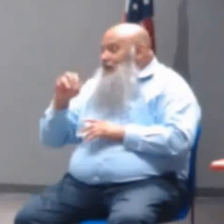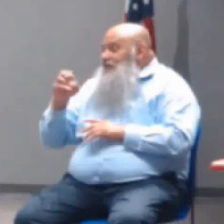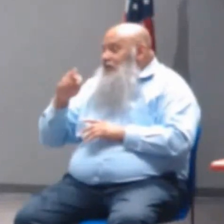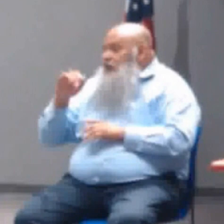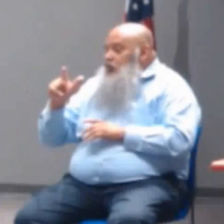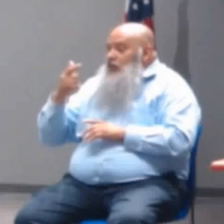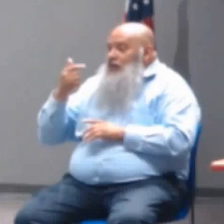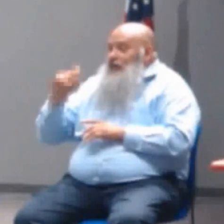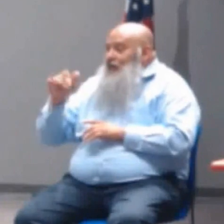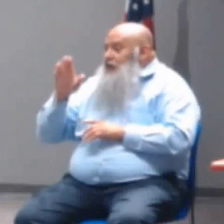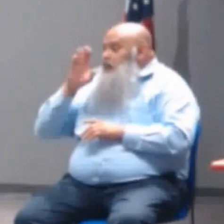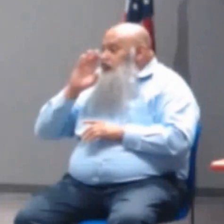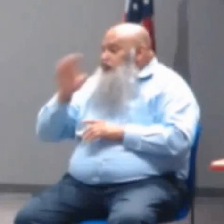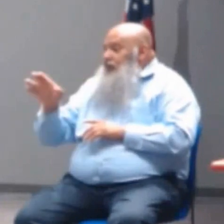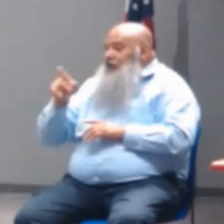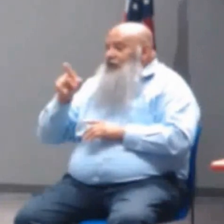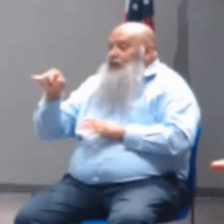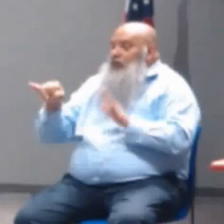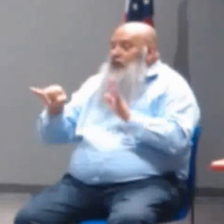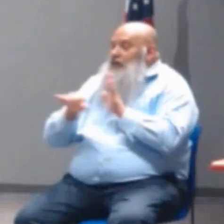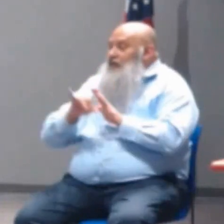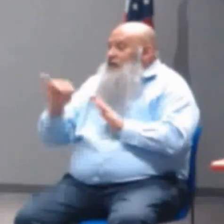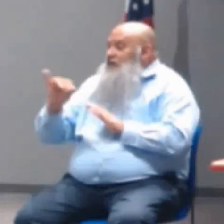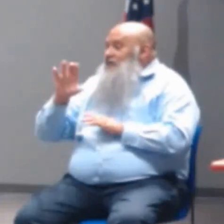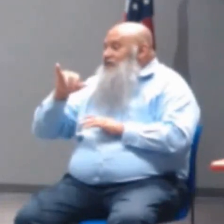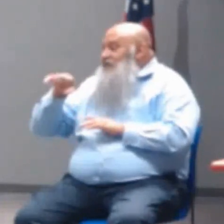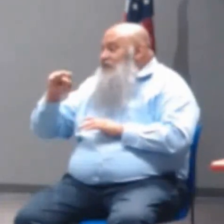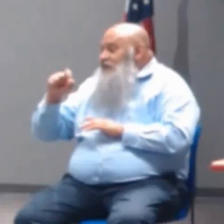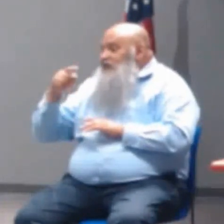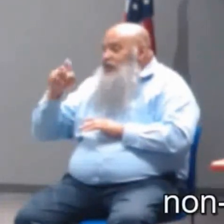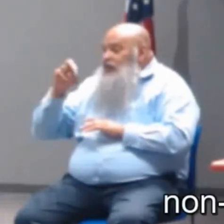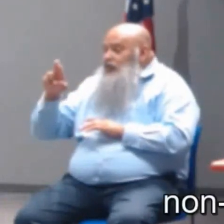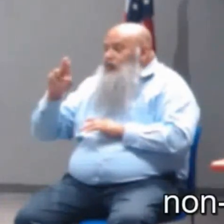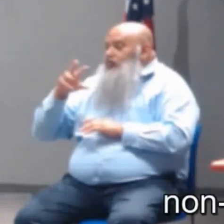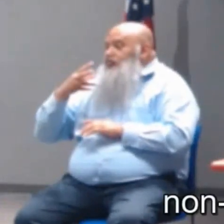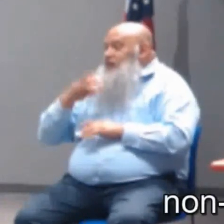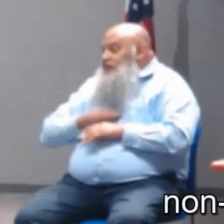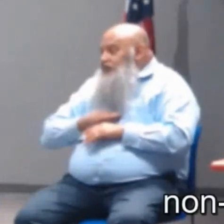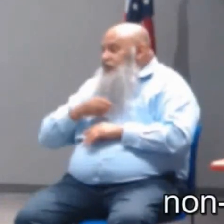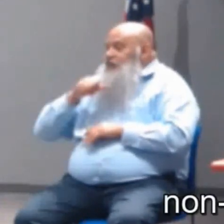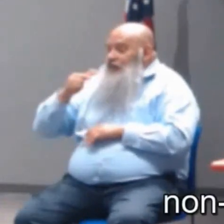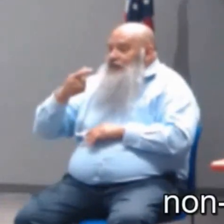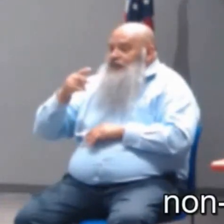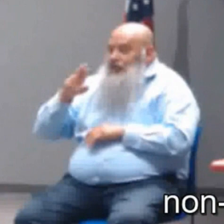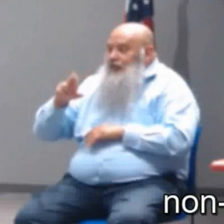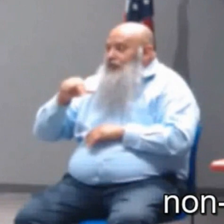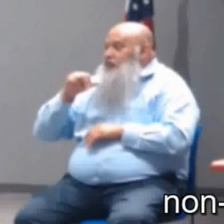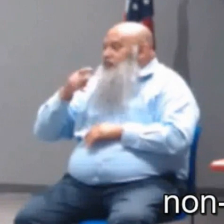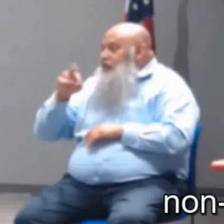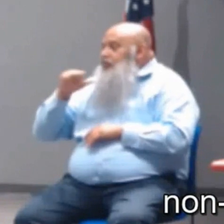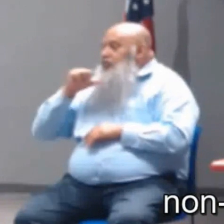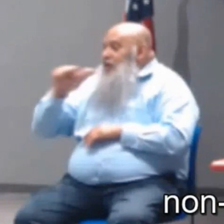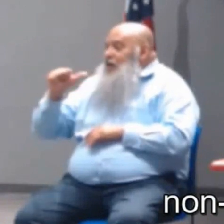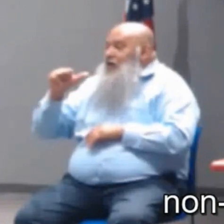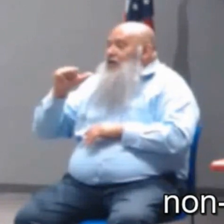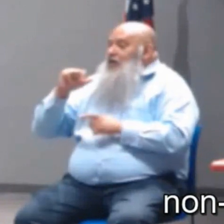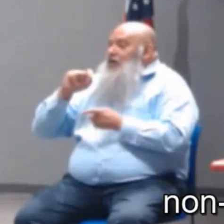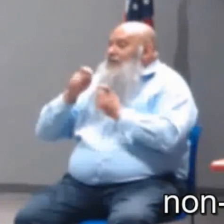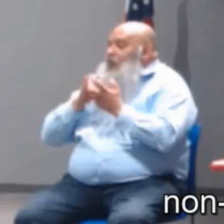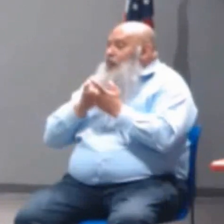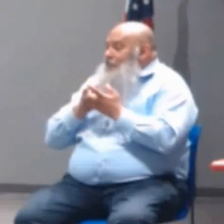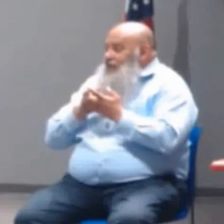gay, straight, whether you identify as cisgender, transgender, non-gender, gender non-conforming, or any other